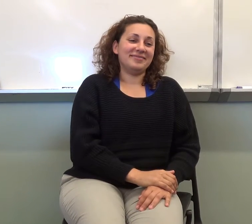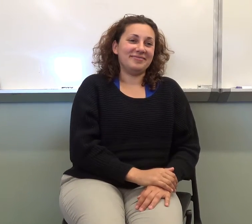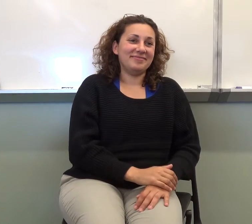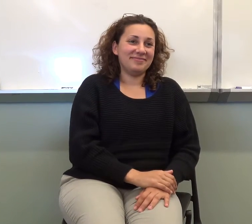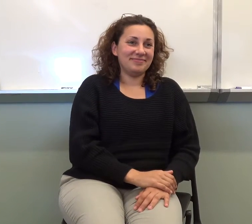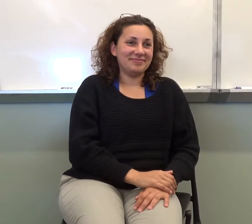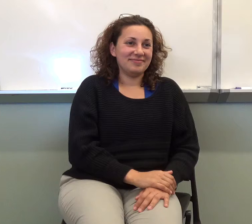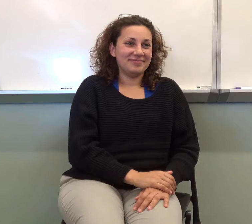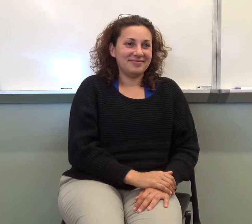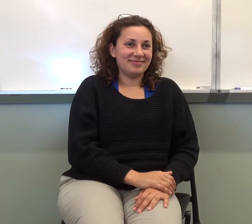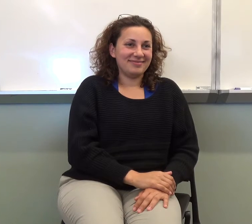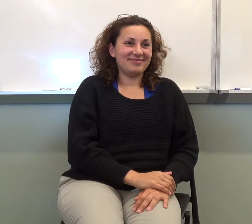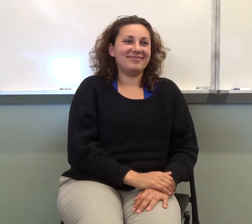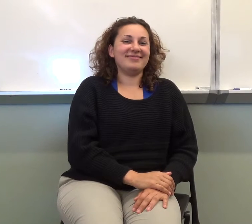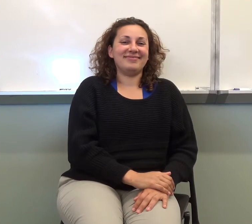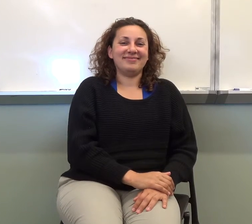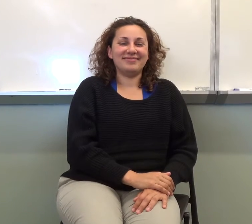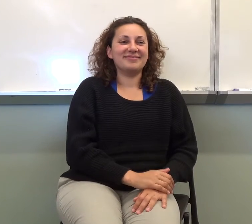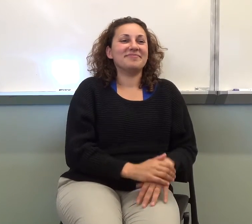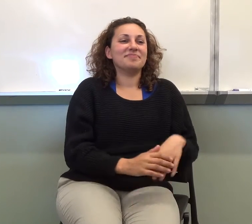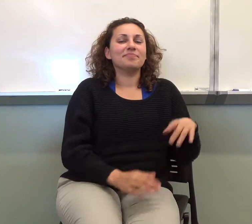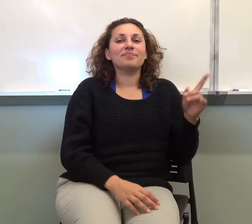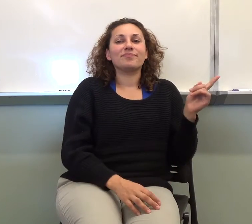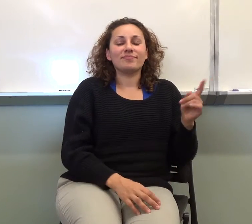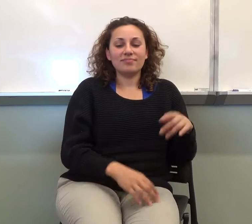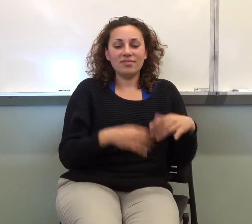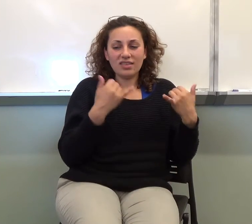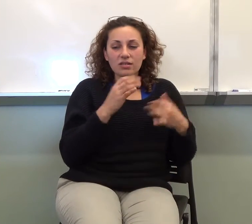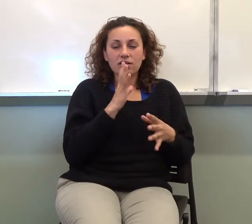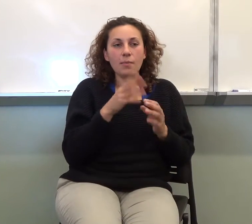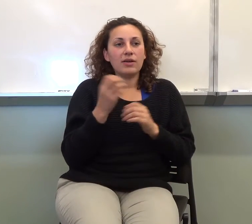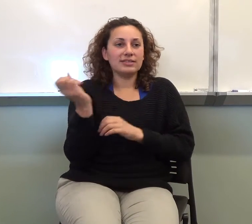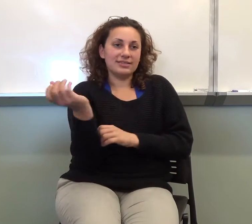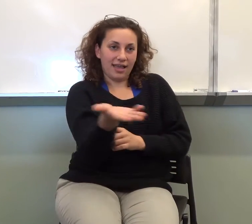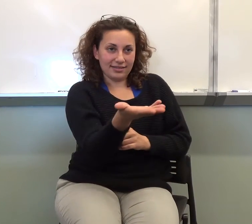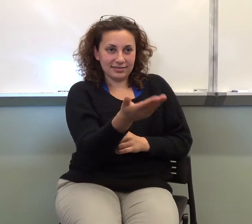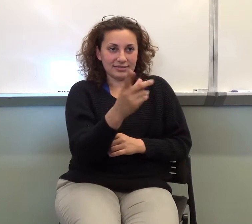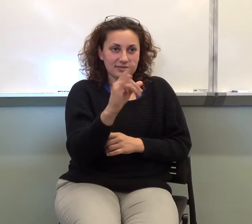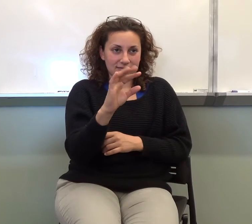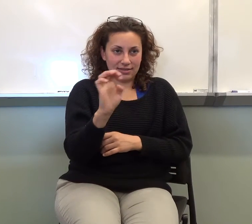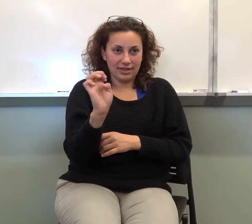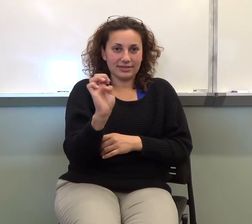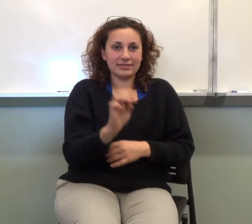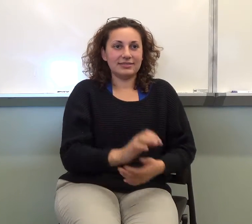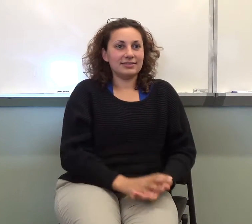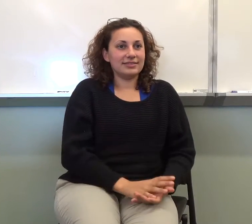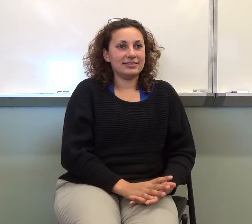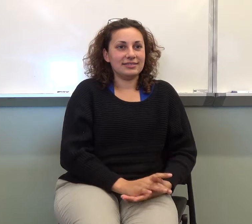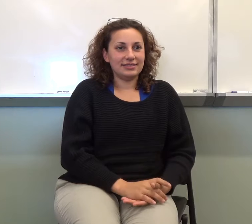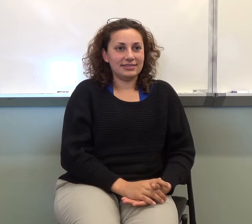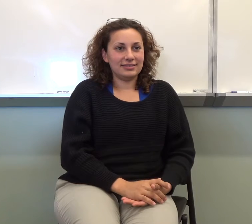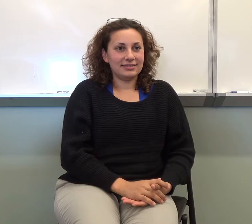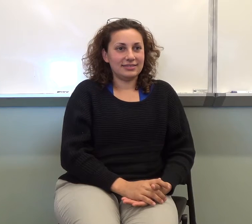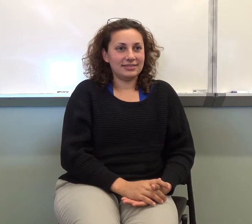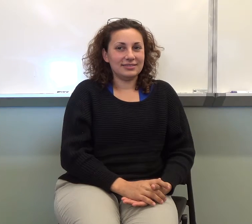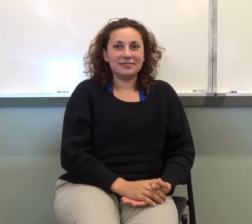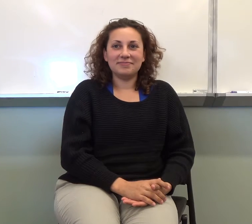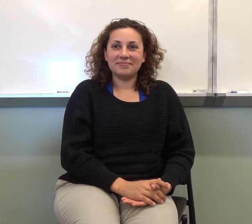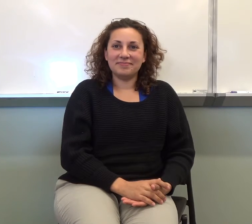you're rolling 2 dice. What does the sample space look like? Well, it's much bigger, huh?